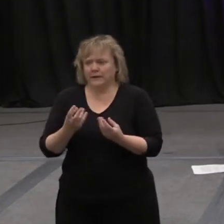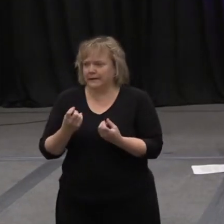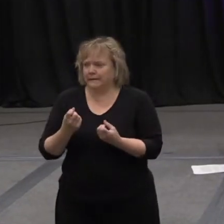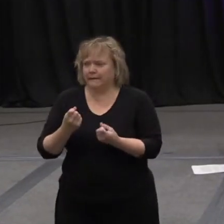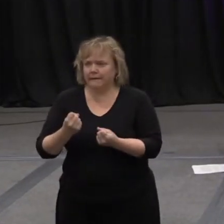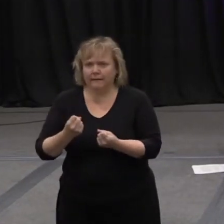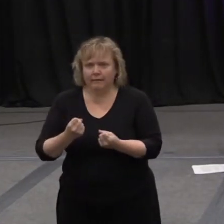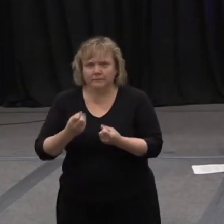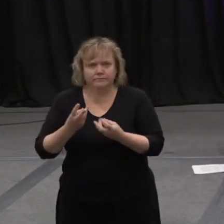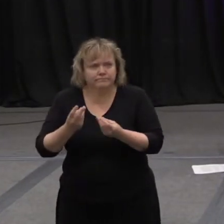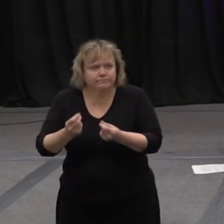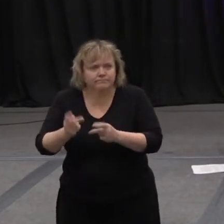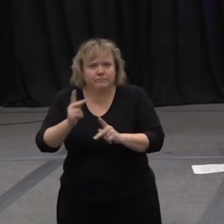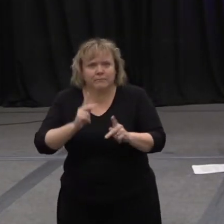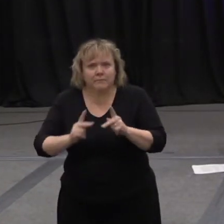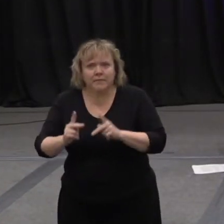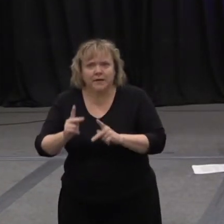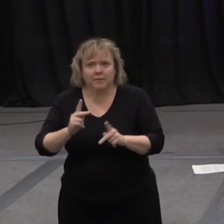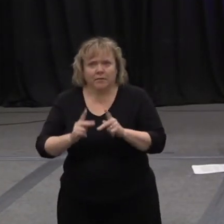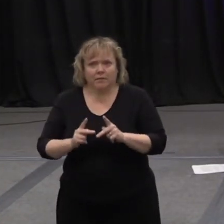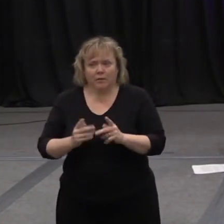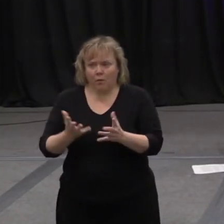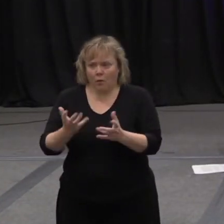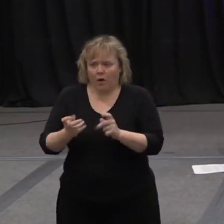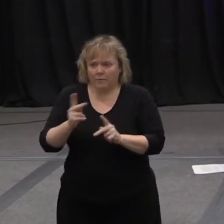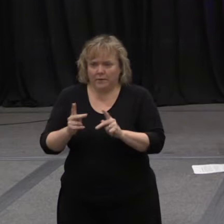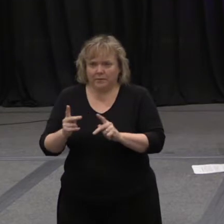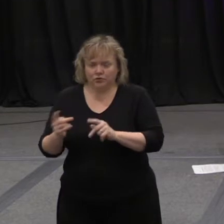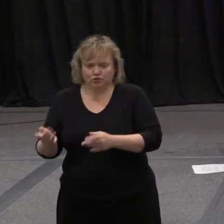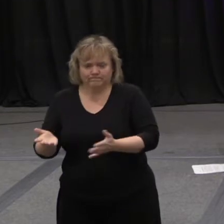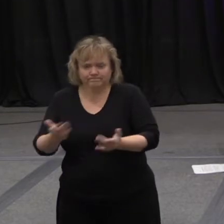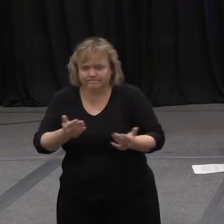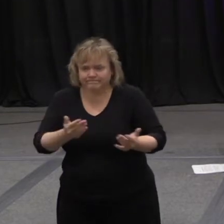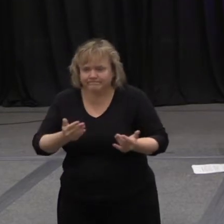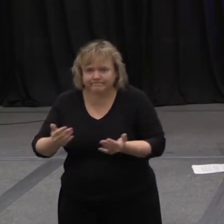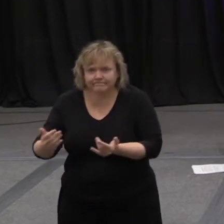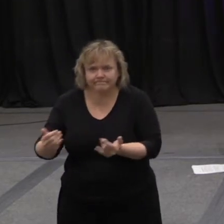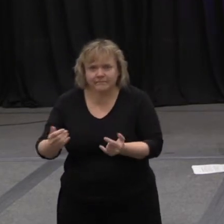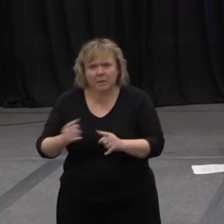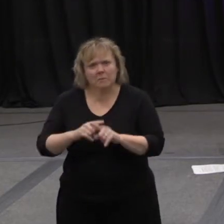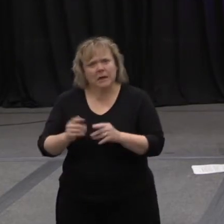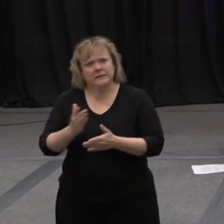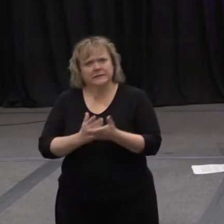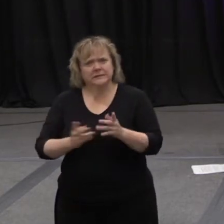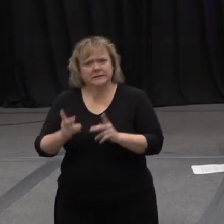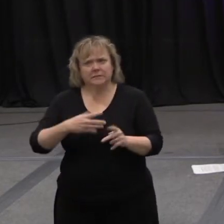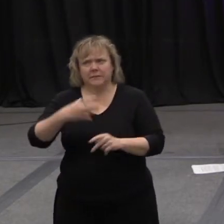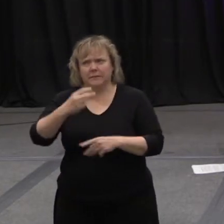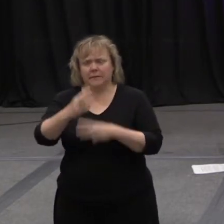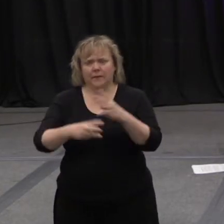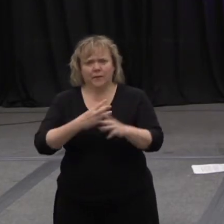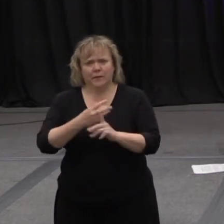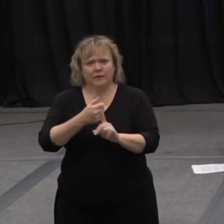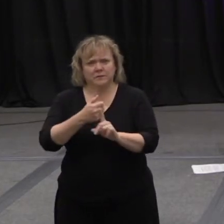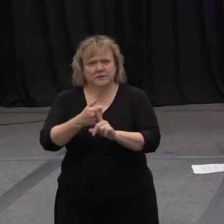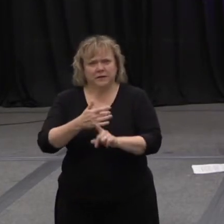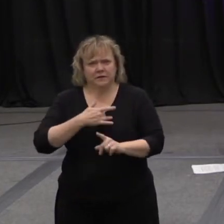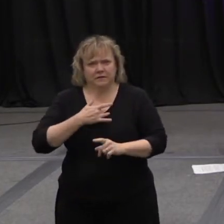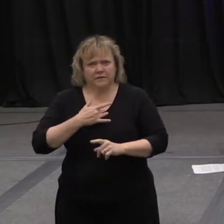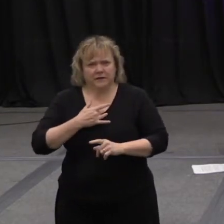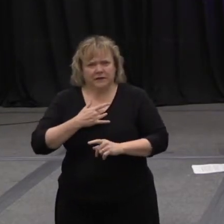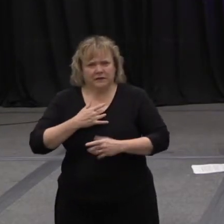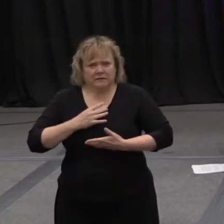through our doors for whatever reason, either because they physically can't or because they hold some internal sense of unworthiness.